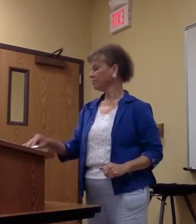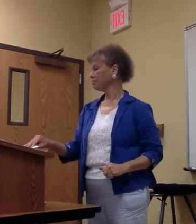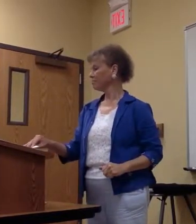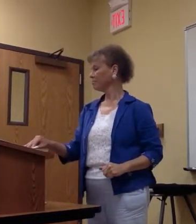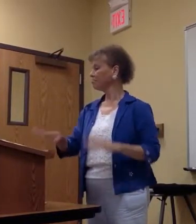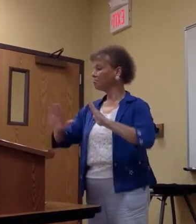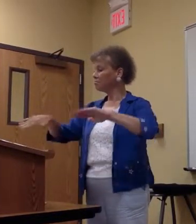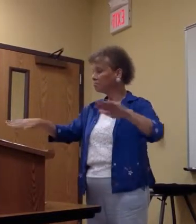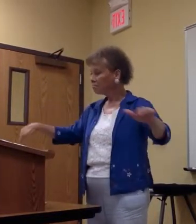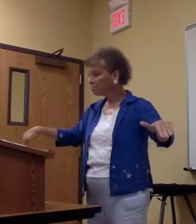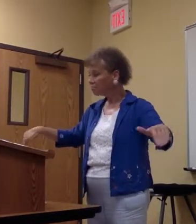Children.